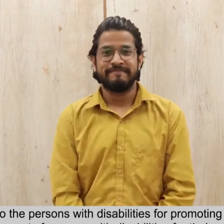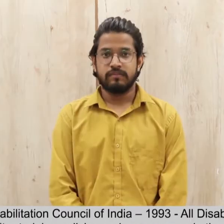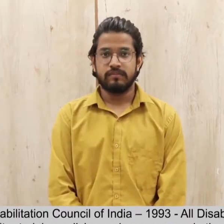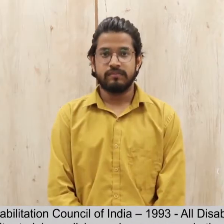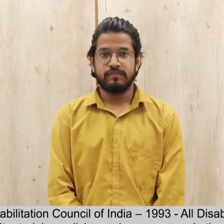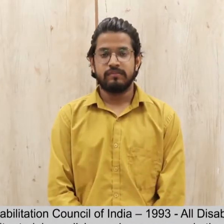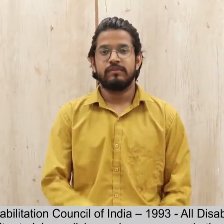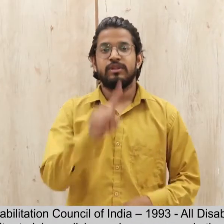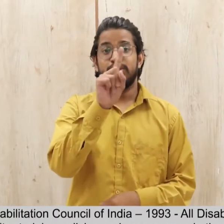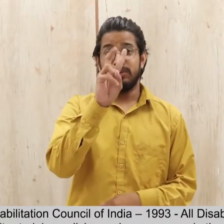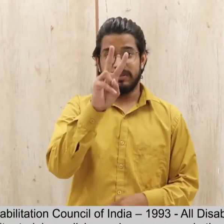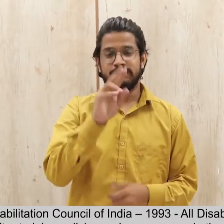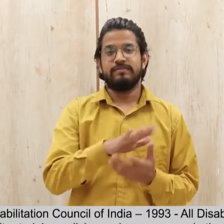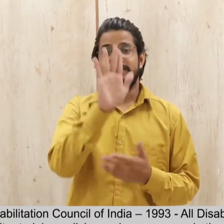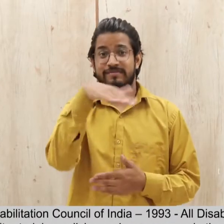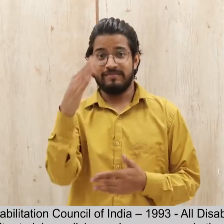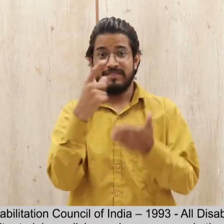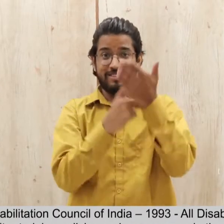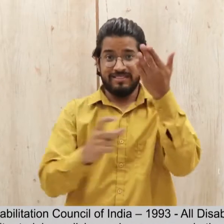Twelfth, Rehabilitation Council of India,